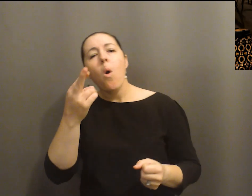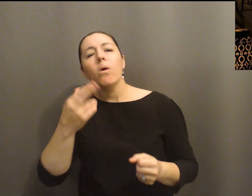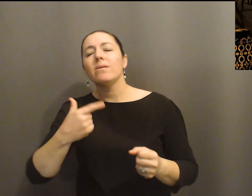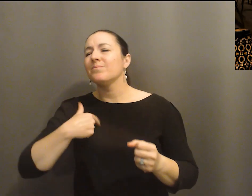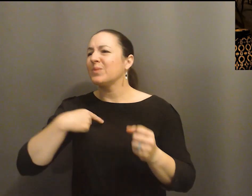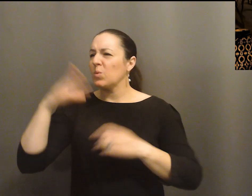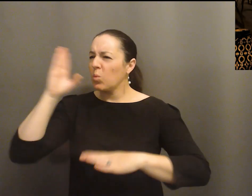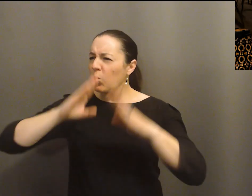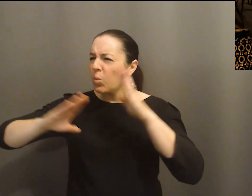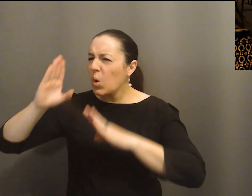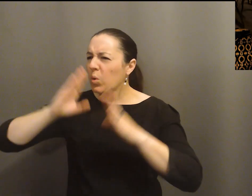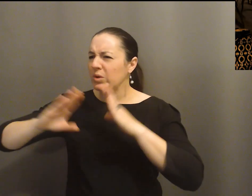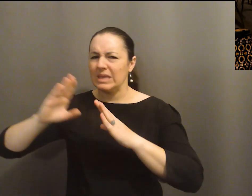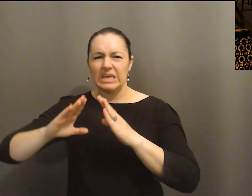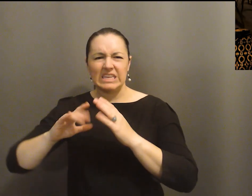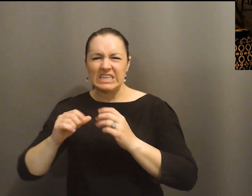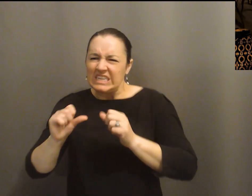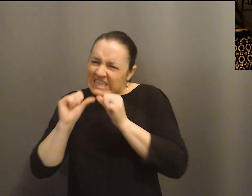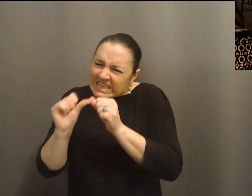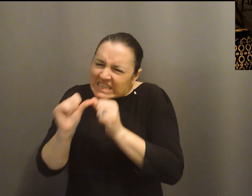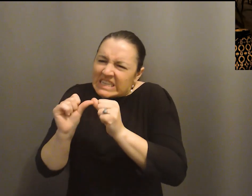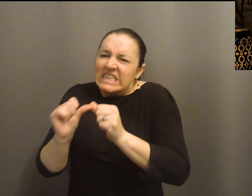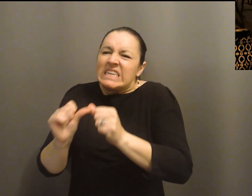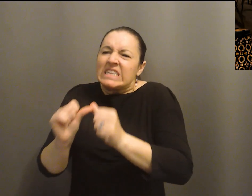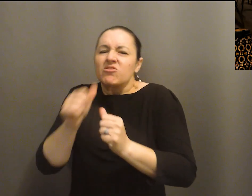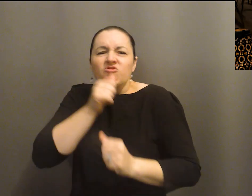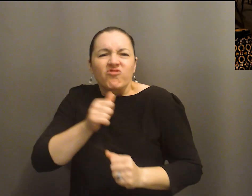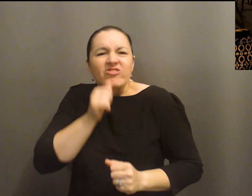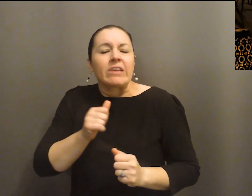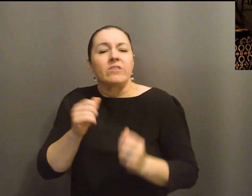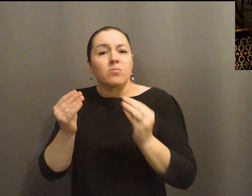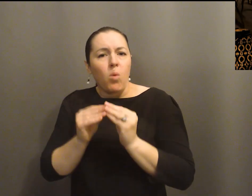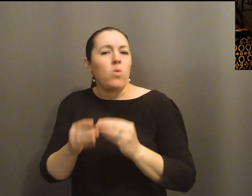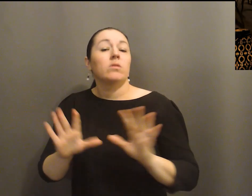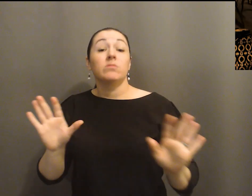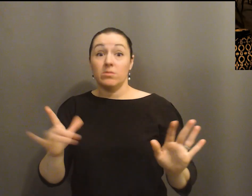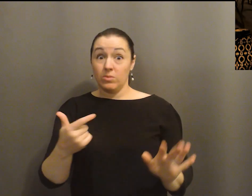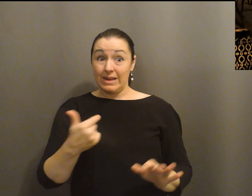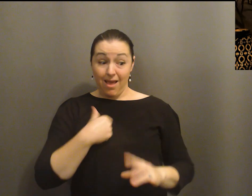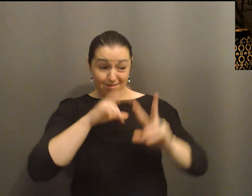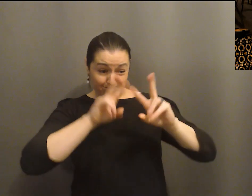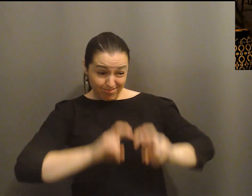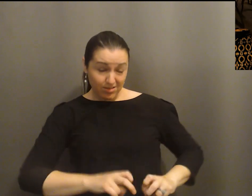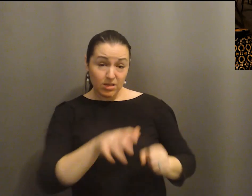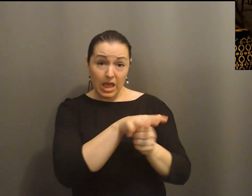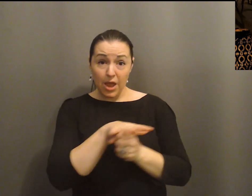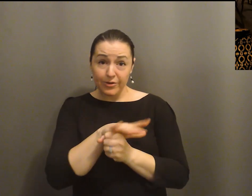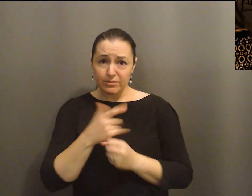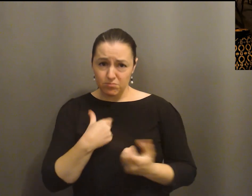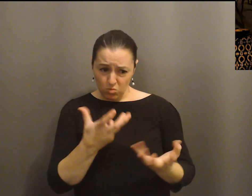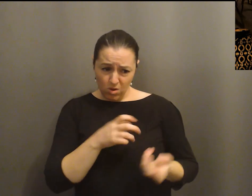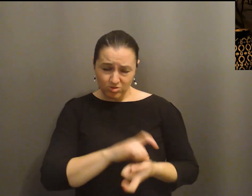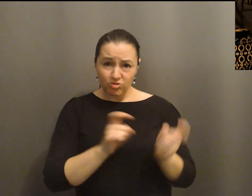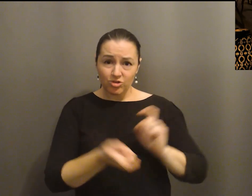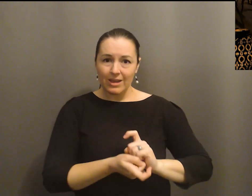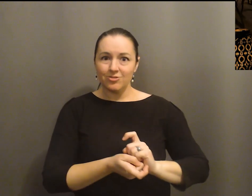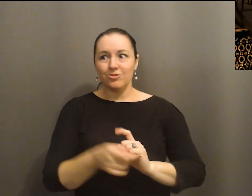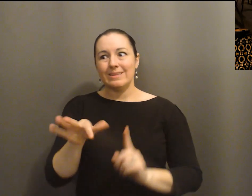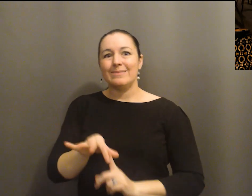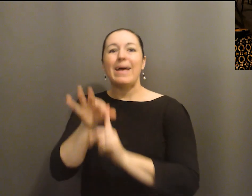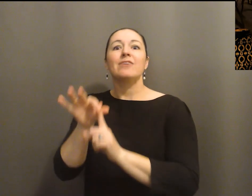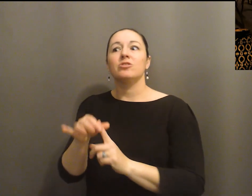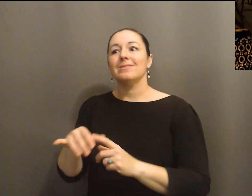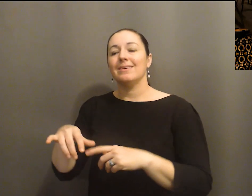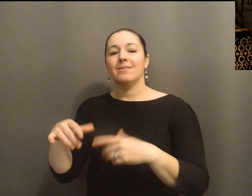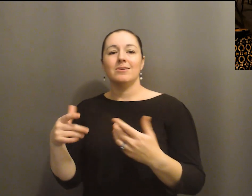more What are you doing? I know when I look At my life And the areas I want to change And ask myself This question Especially